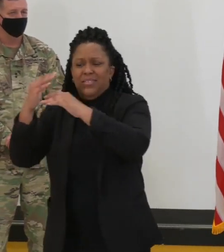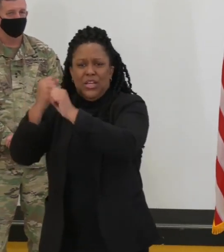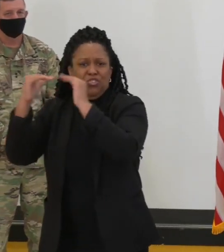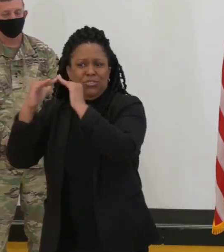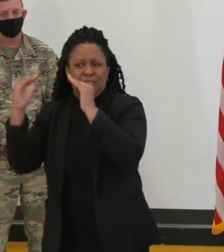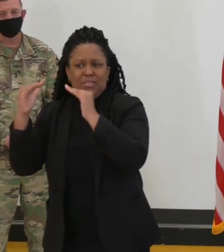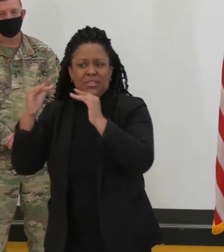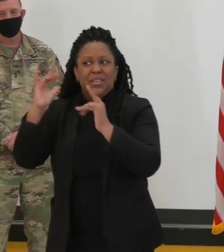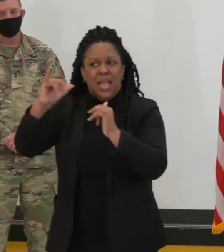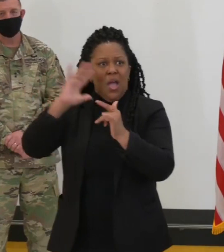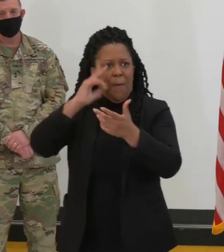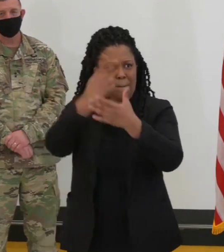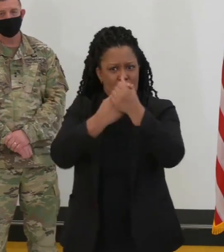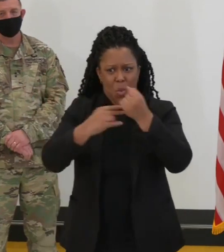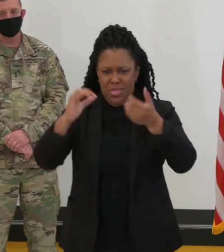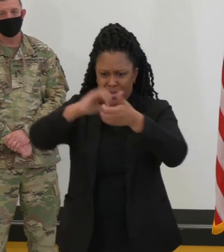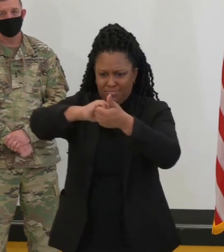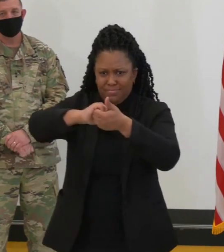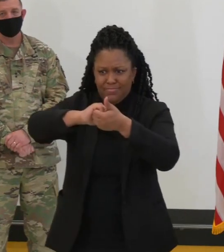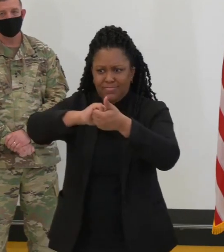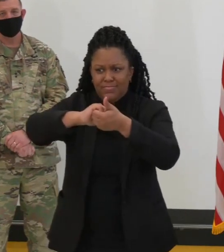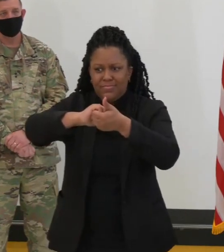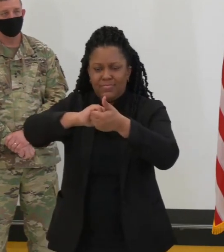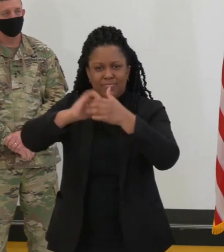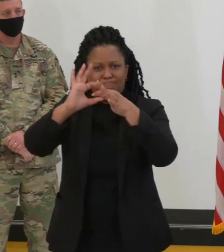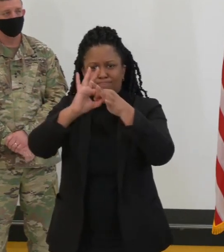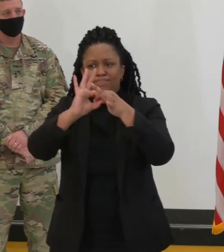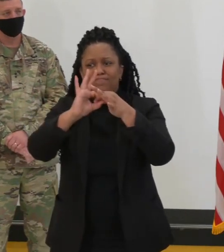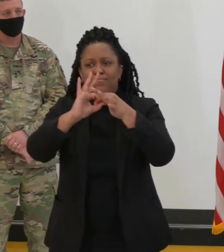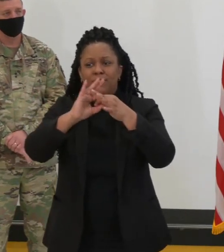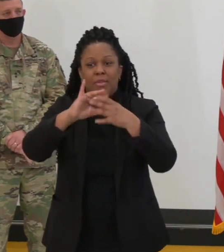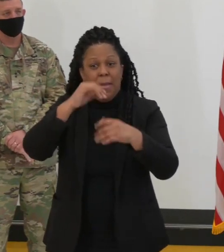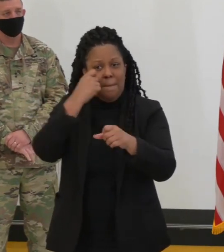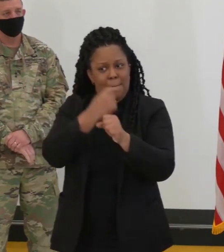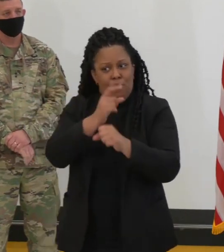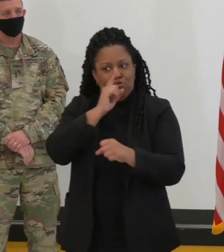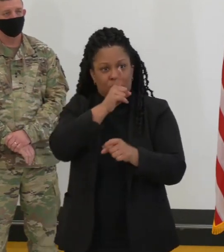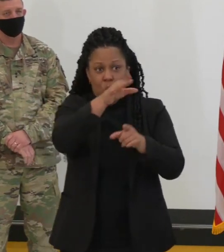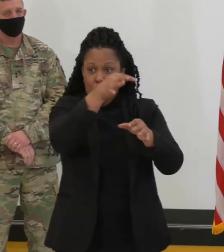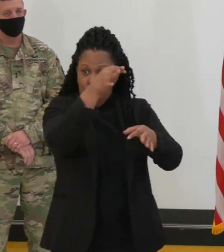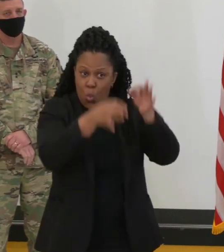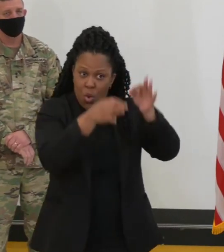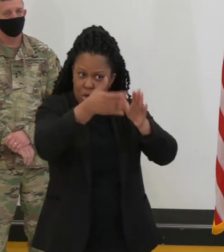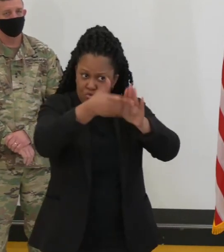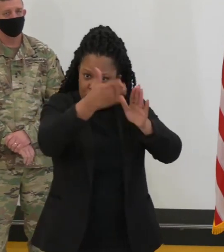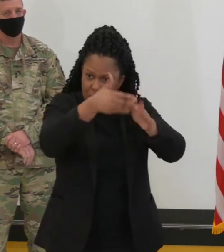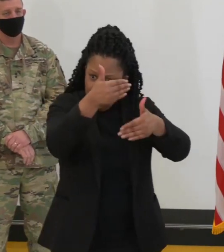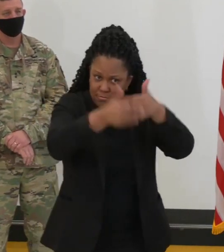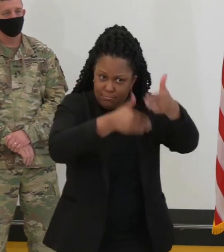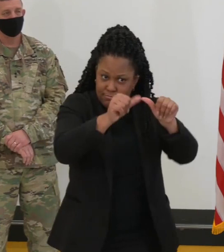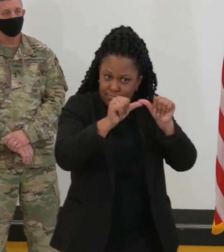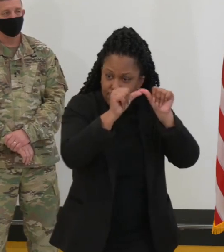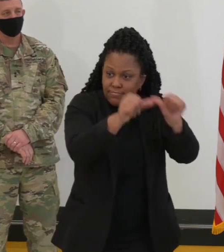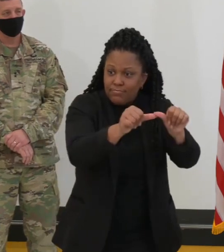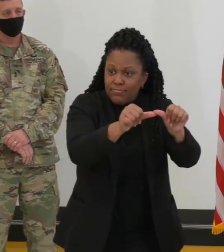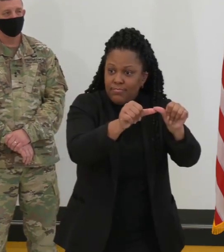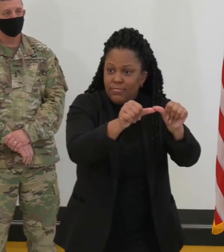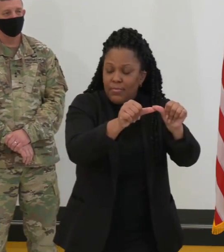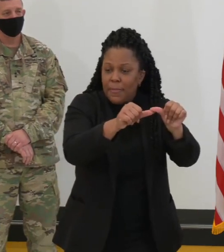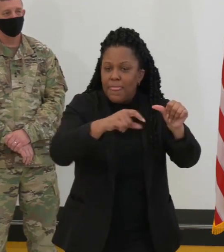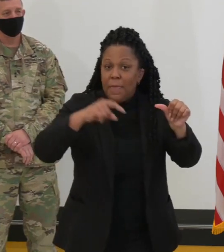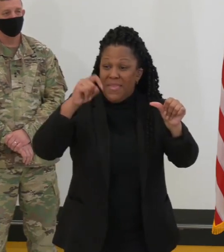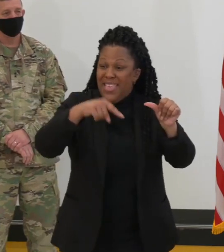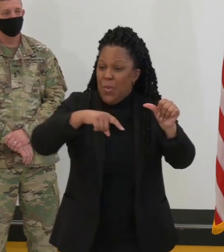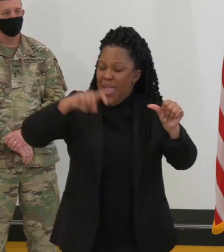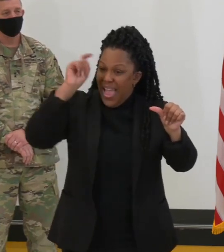cities and our counties and our wherever in the Twin Cities does not have the damage they had last time. We need to heal, and we